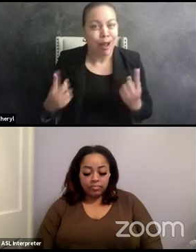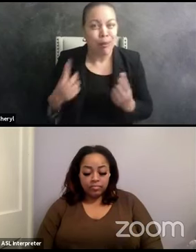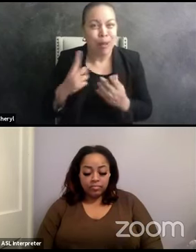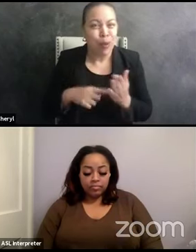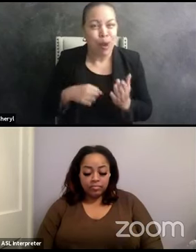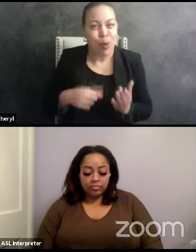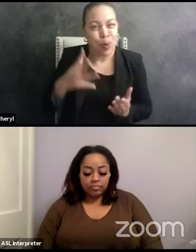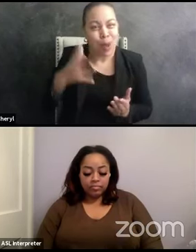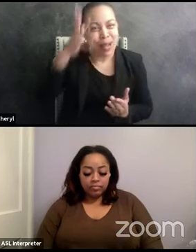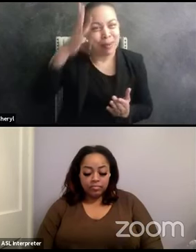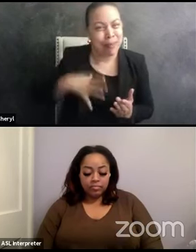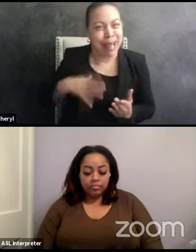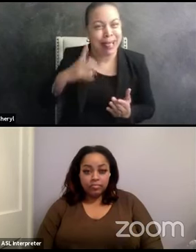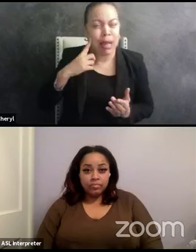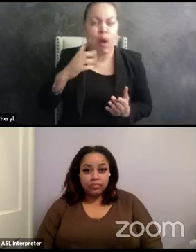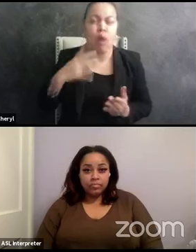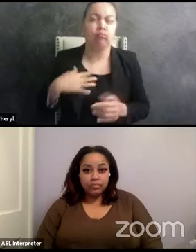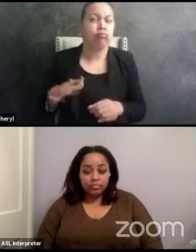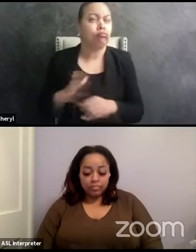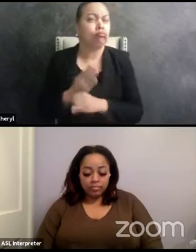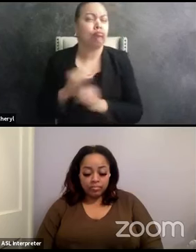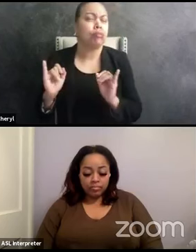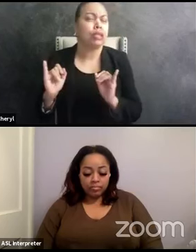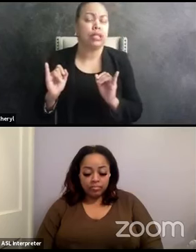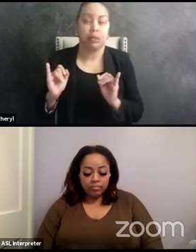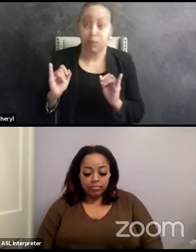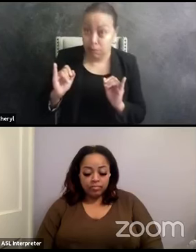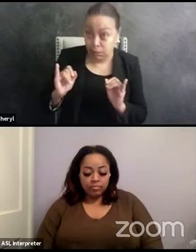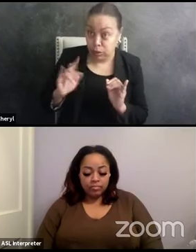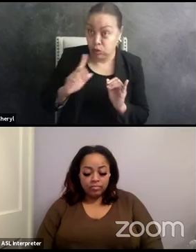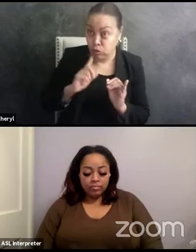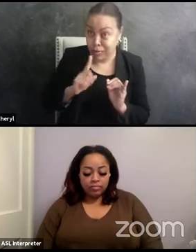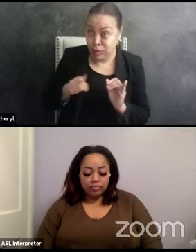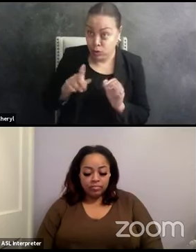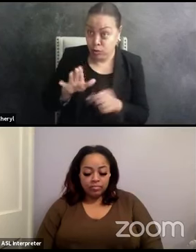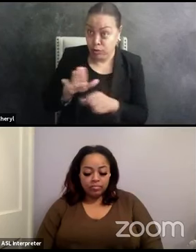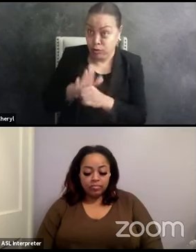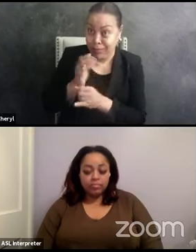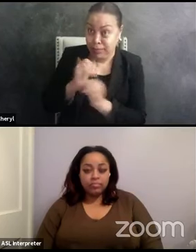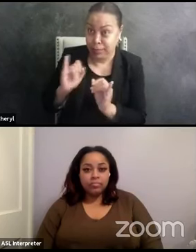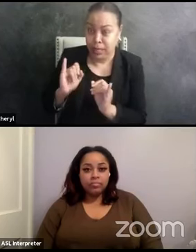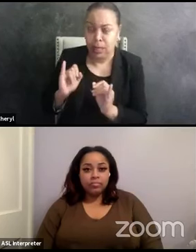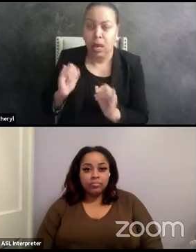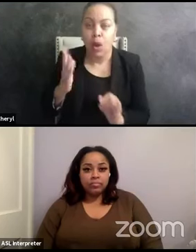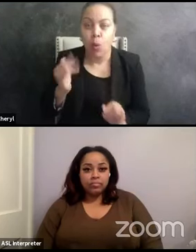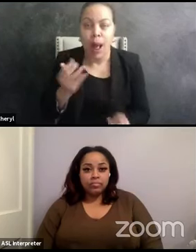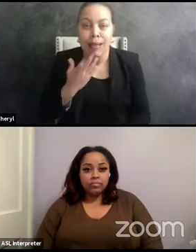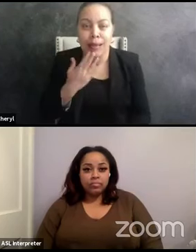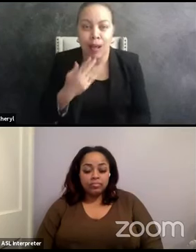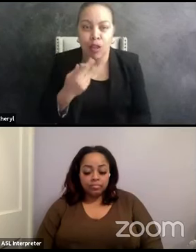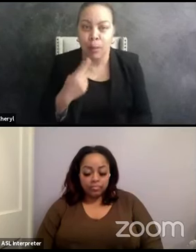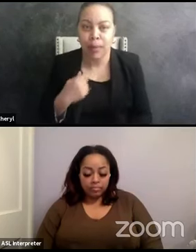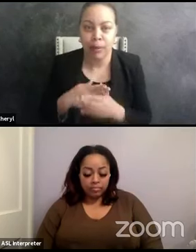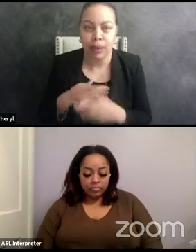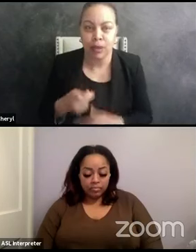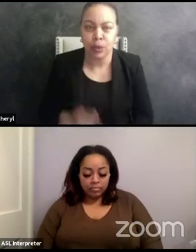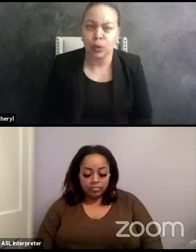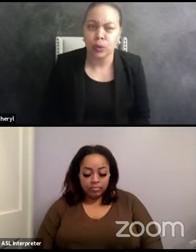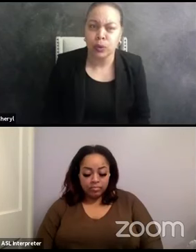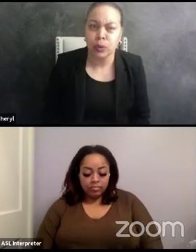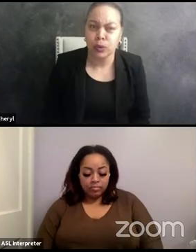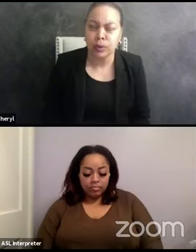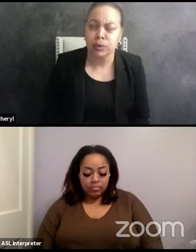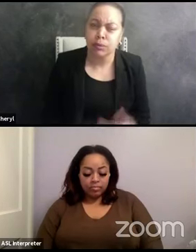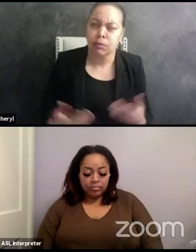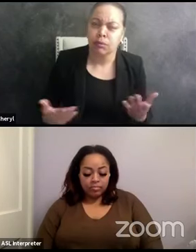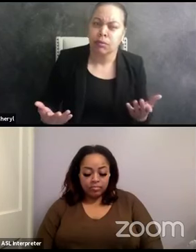as wholly independent. If you're so independent, then the color pink wouldn't dissolve you like into nothing, right? Like